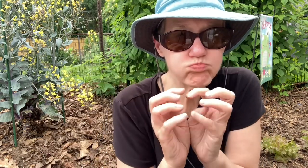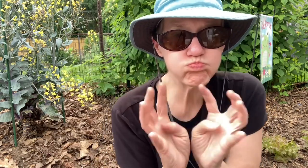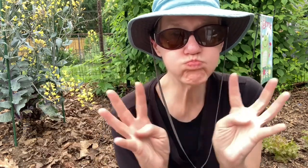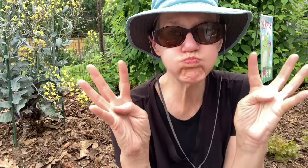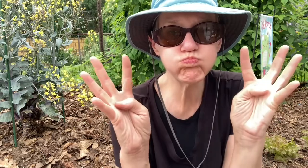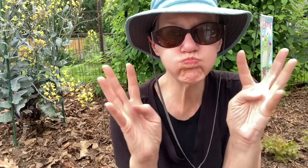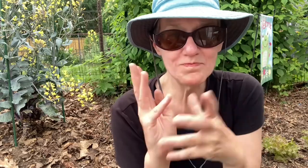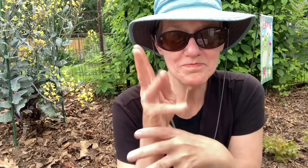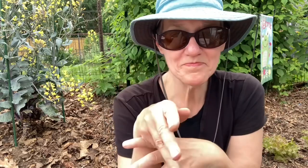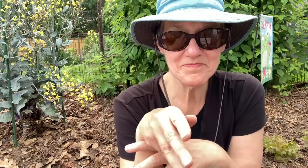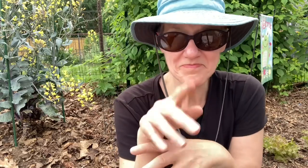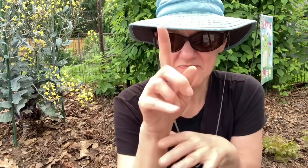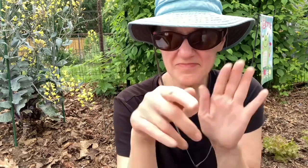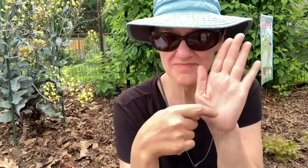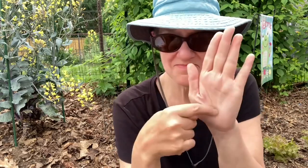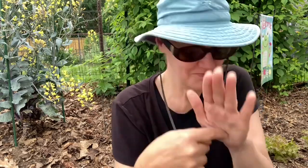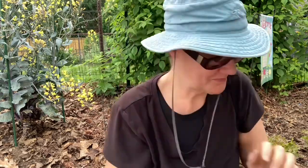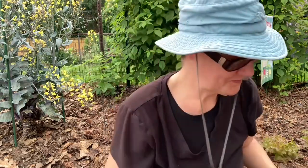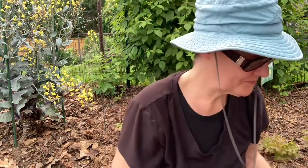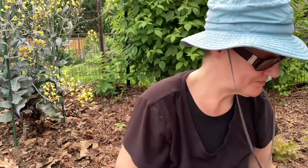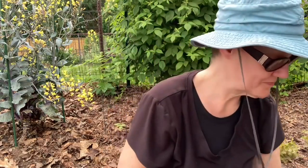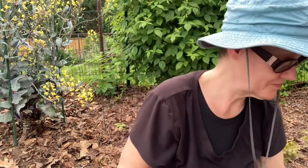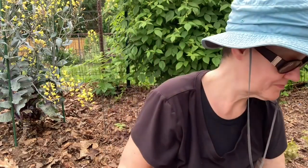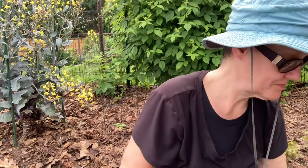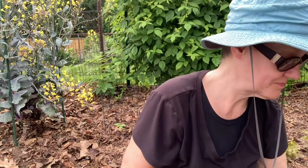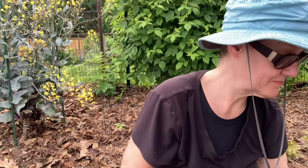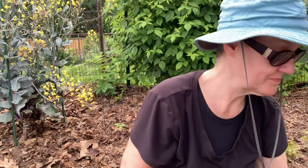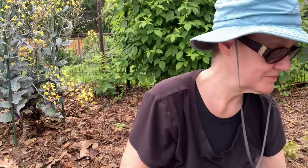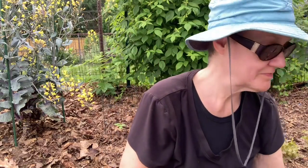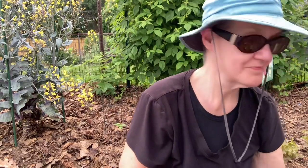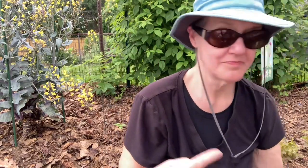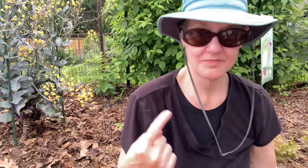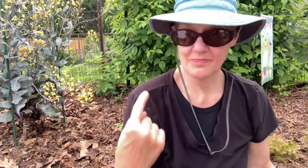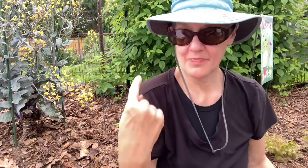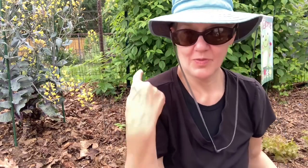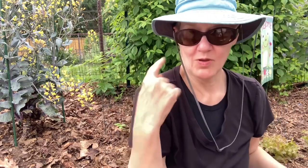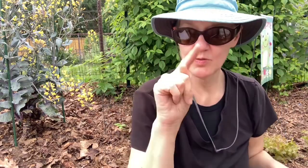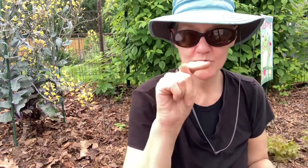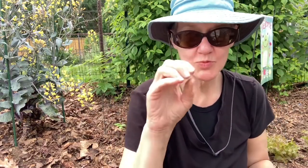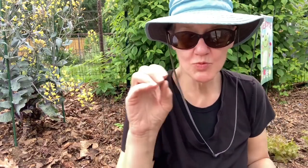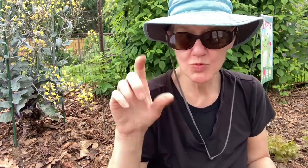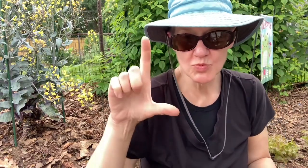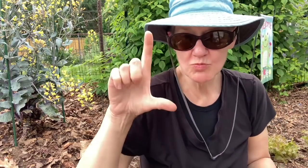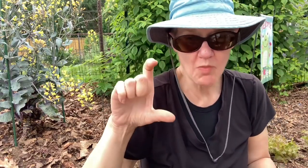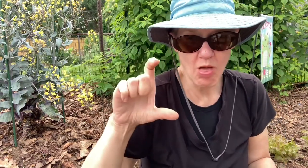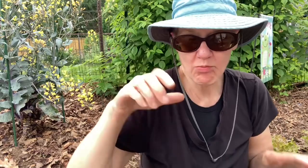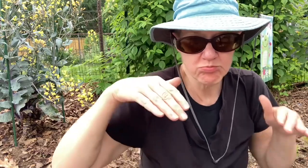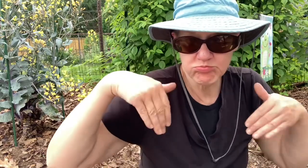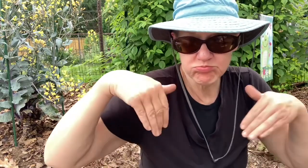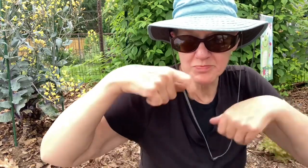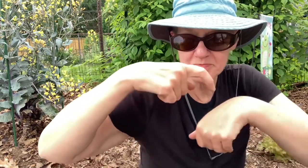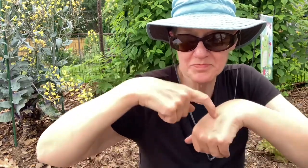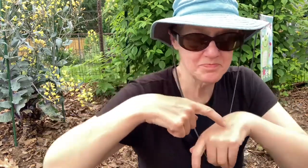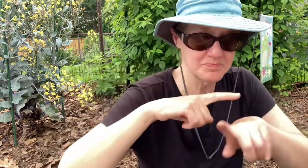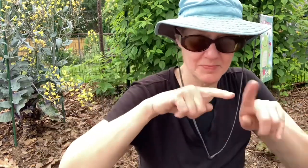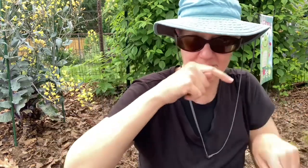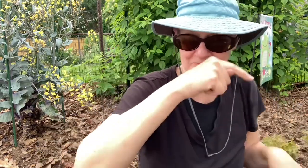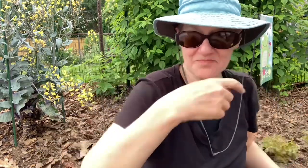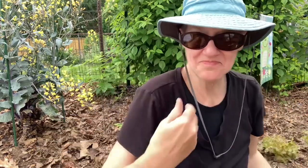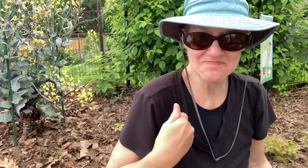plant. Let me show you. Now, hang on, those are too small, so it's not time to pinch